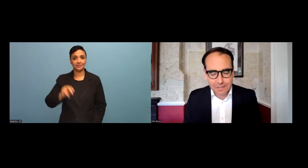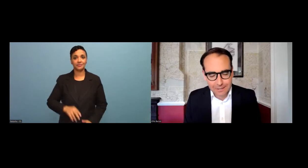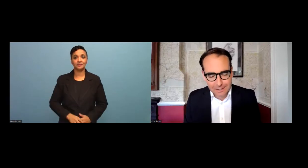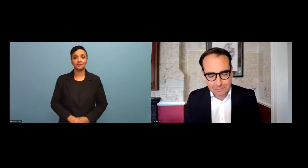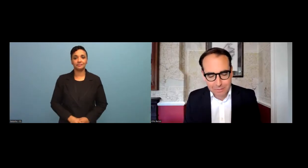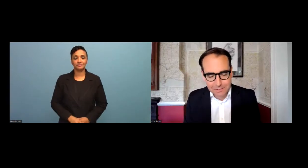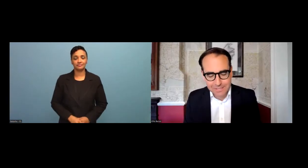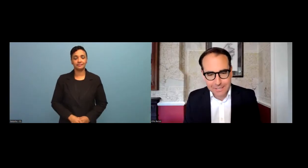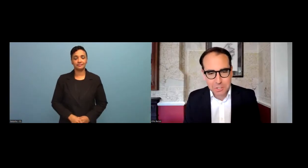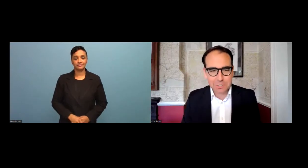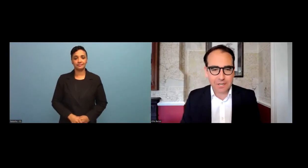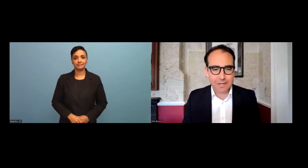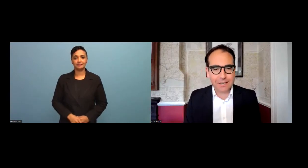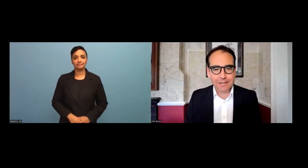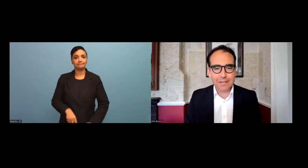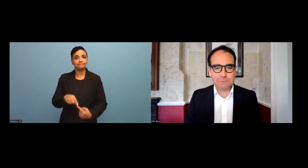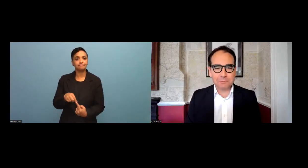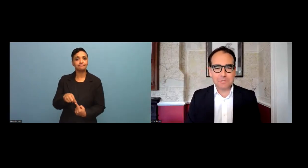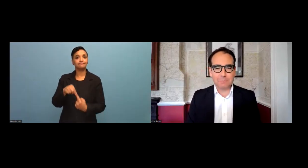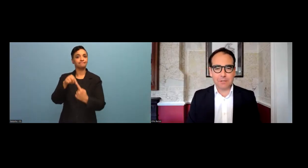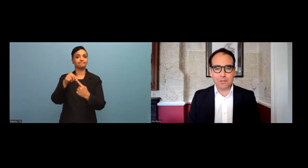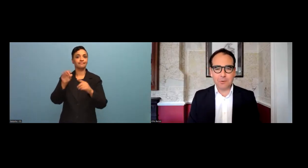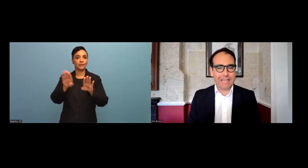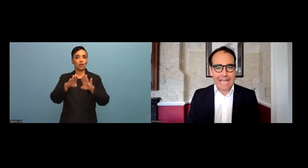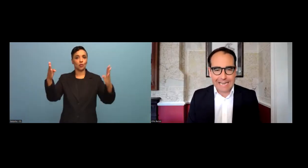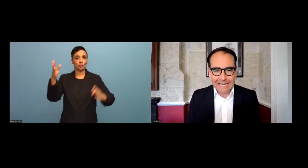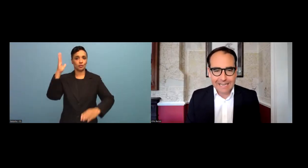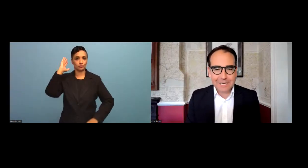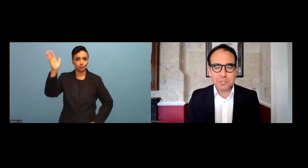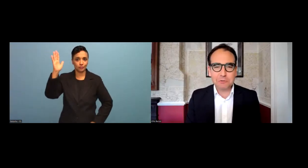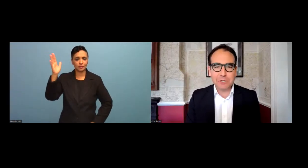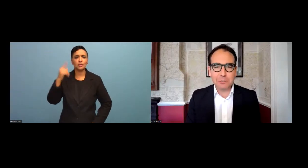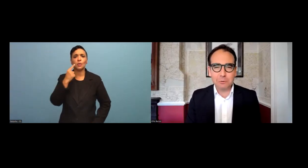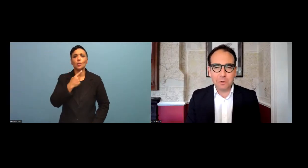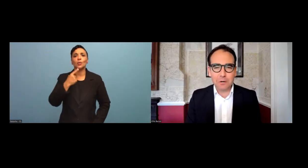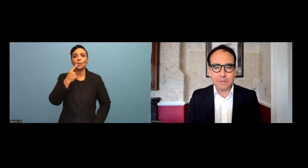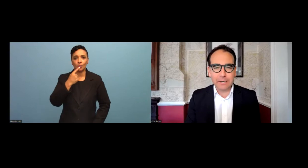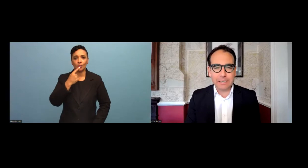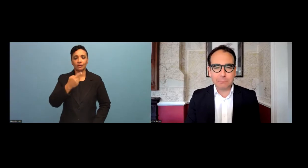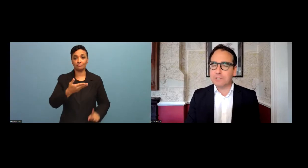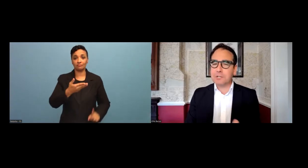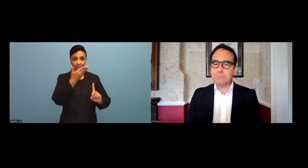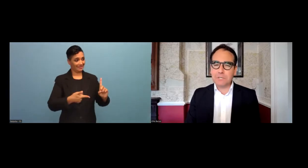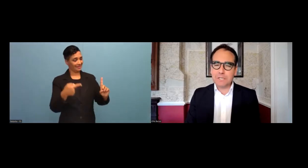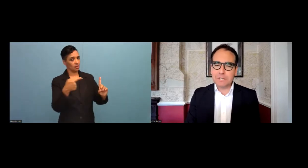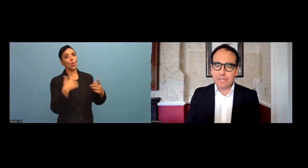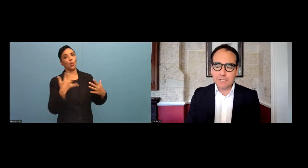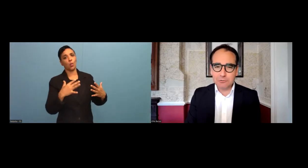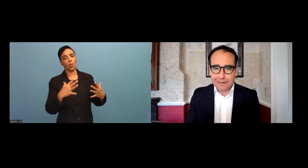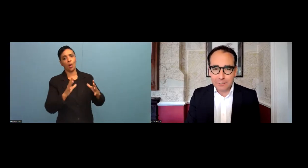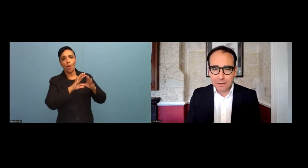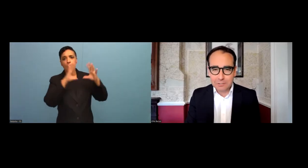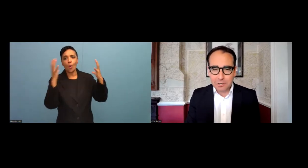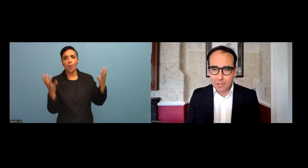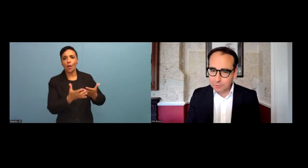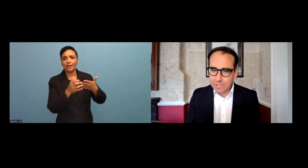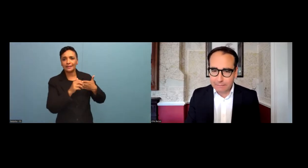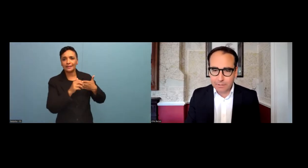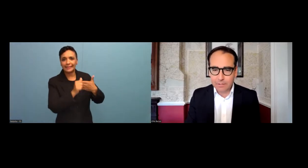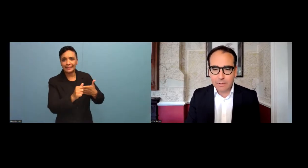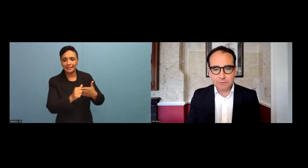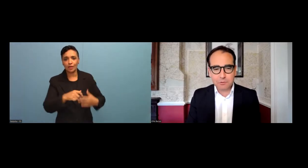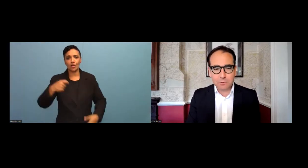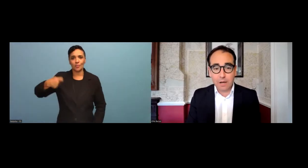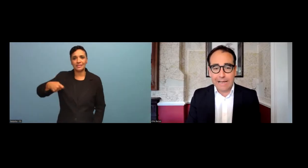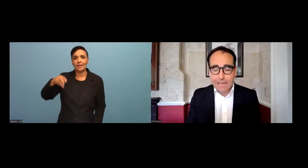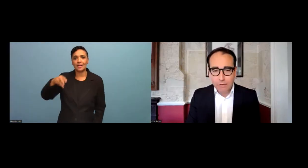keynote presentation comes from somebody who, again, is a real world leader. President Masisi is a recognized global